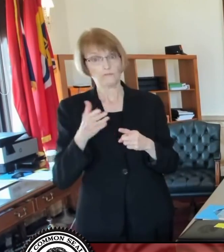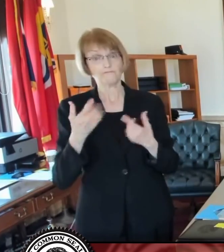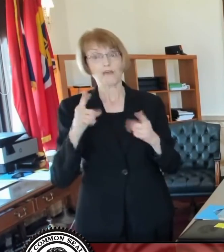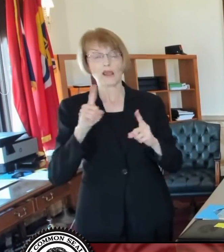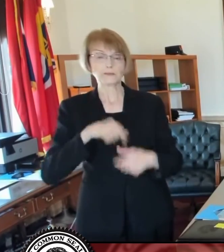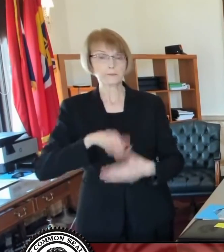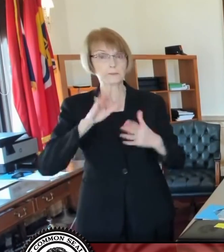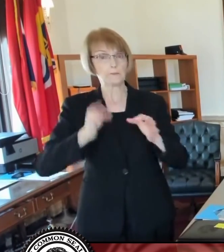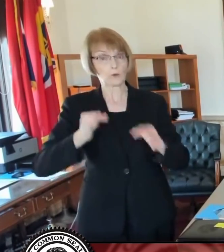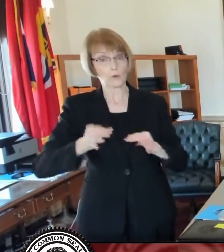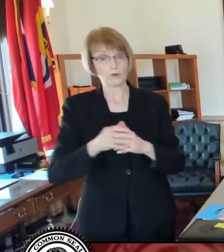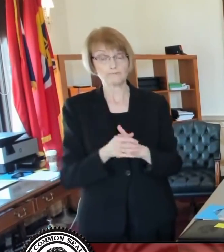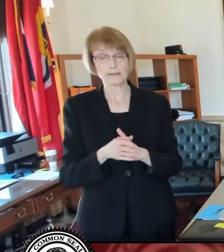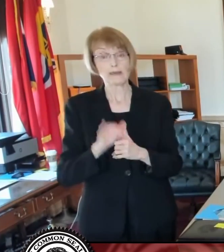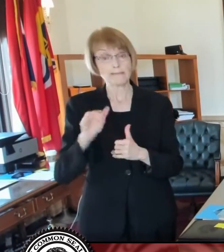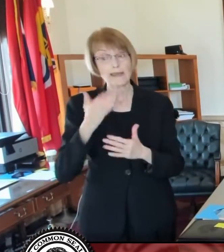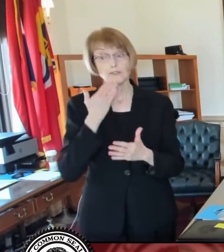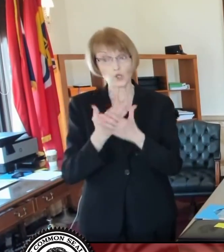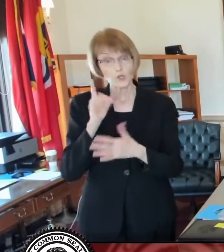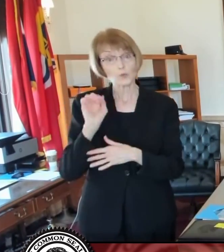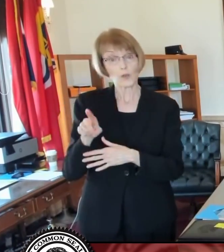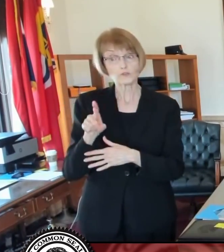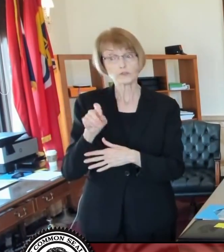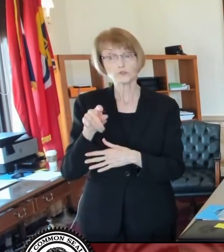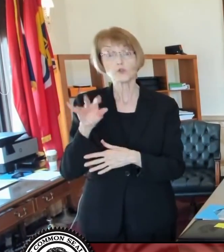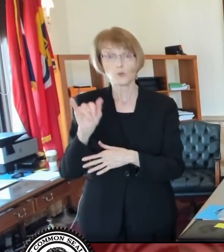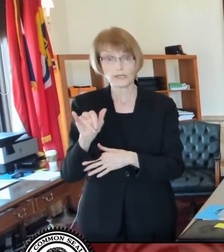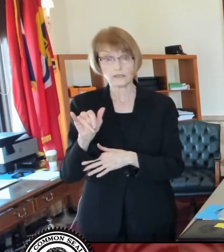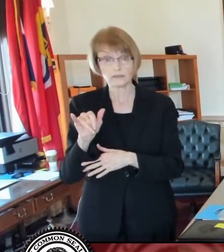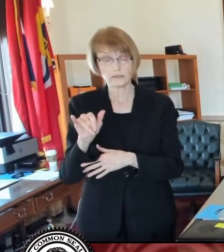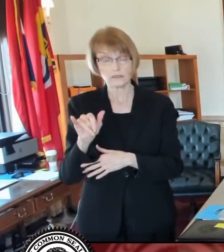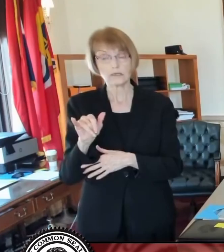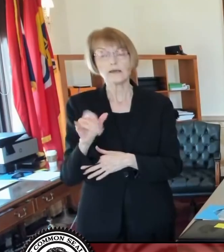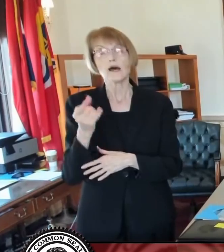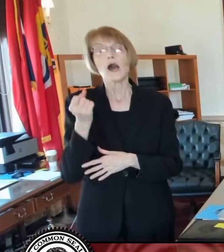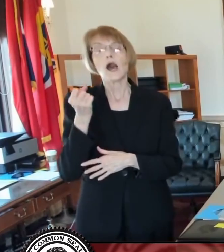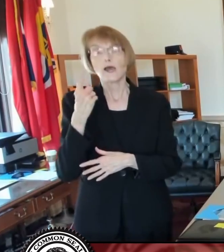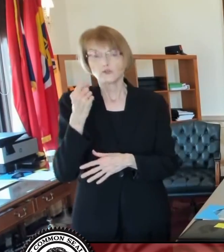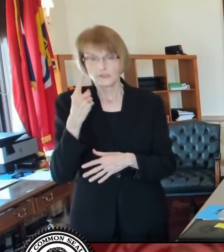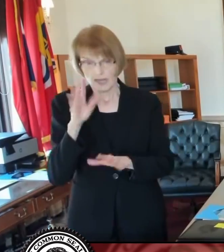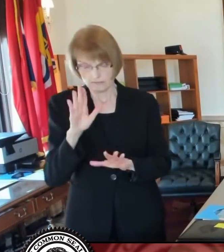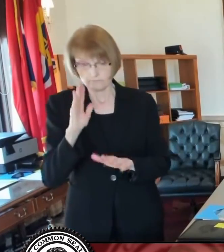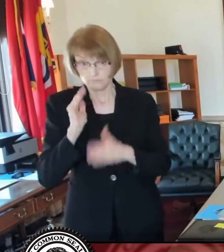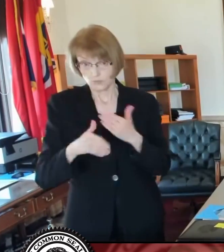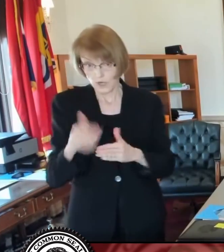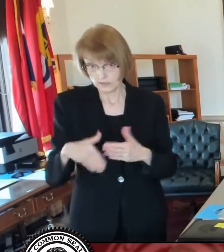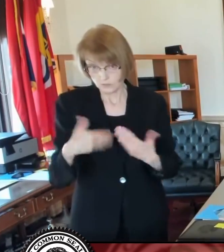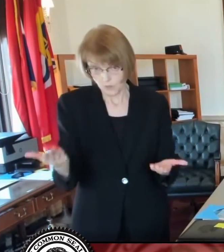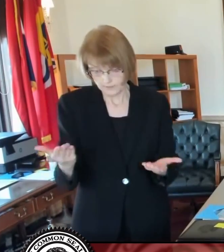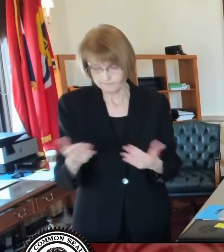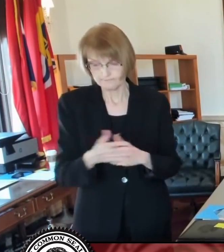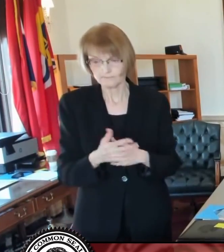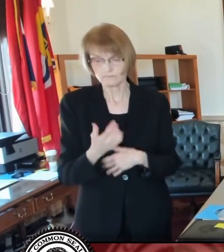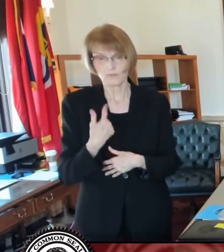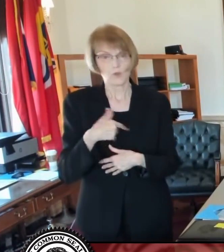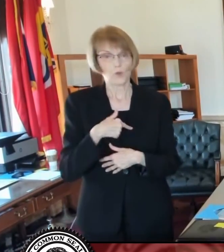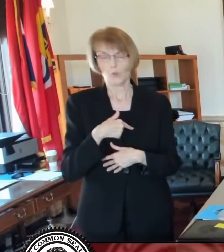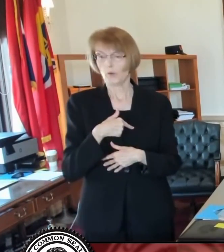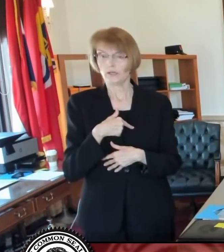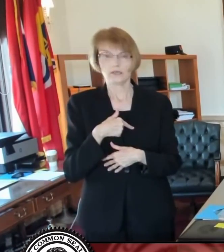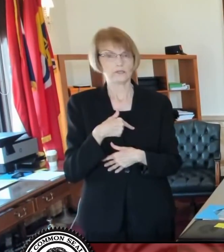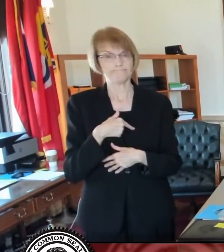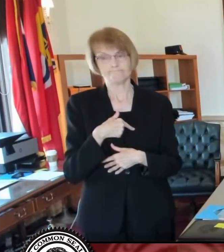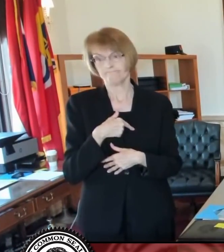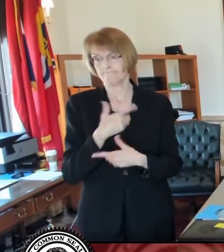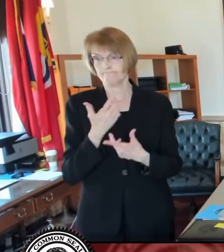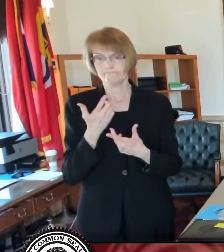I think that's a good question. Understand the way this works. One, we detain whoever the judges